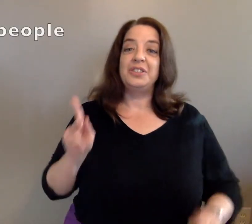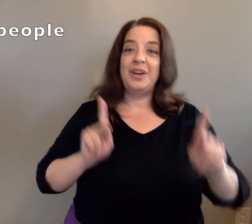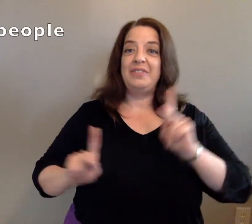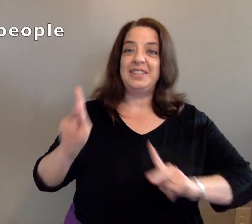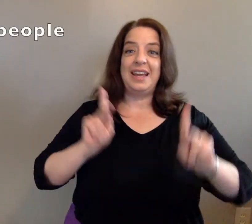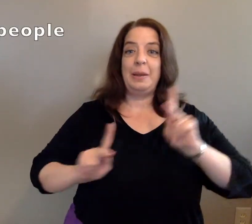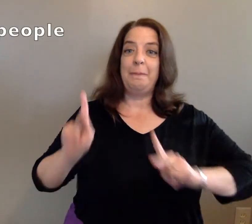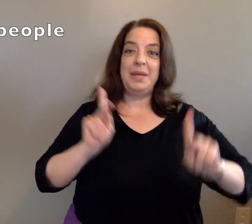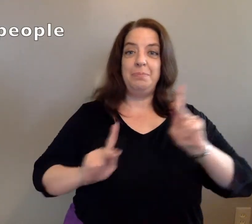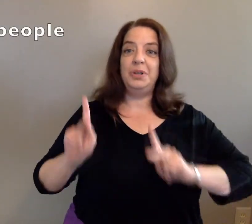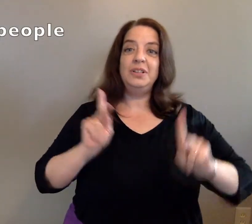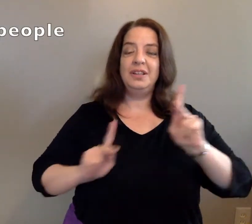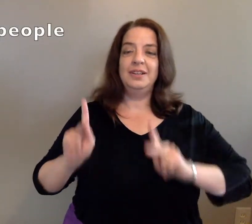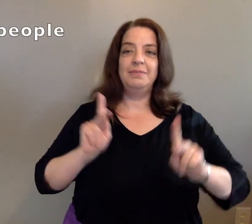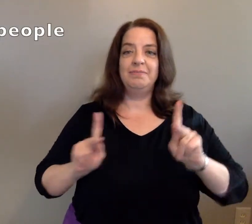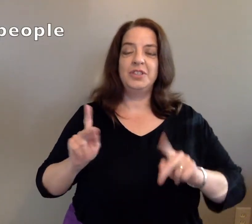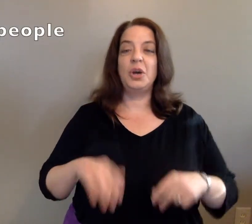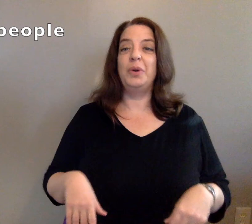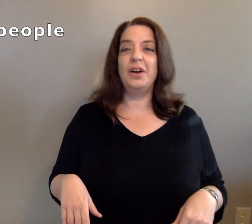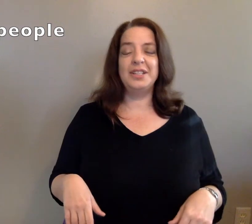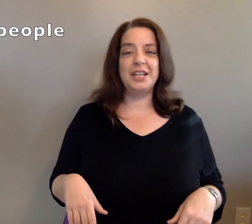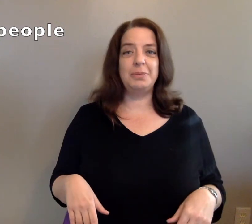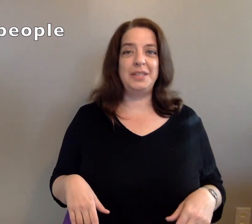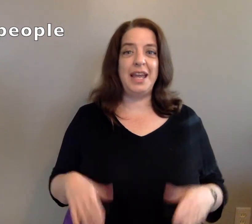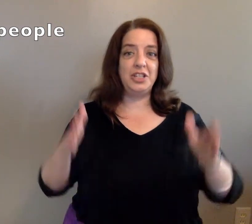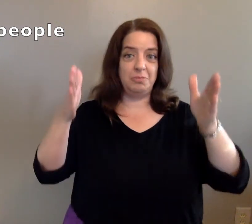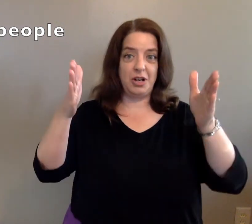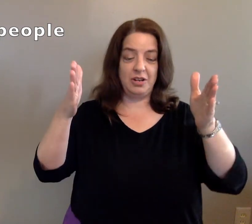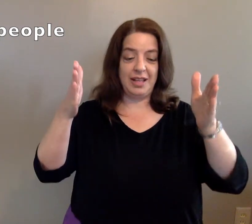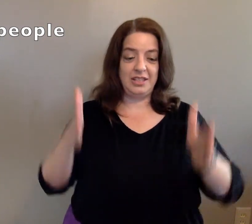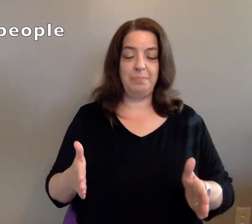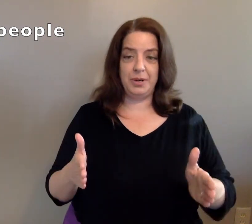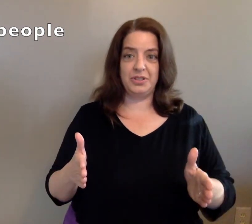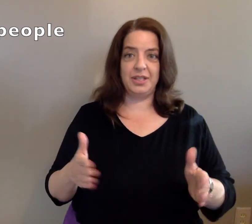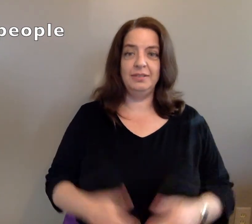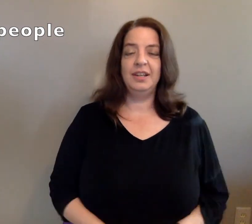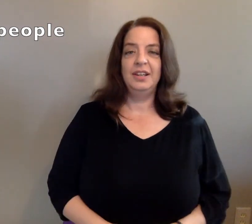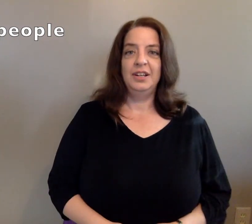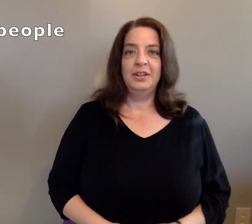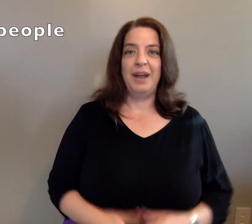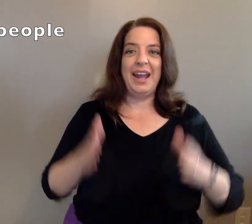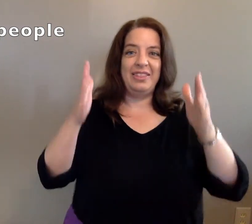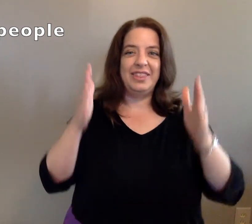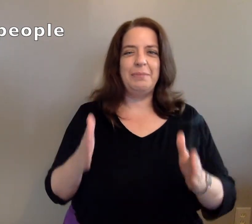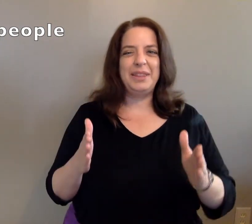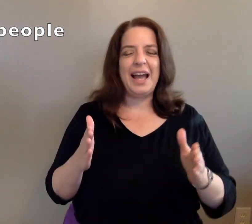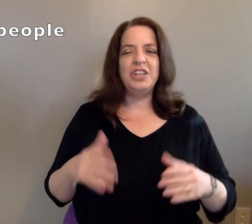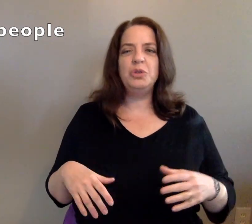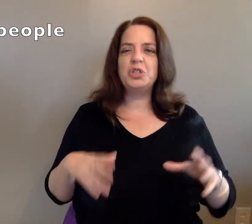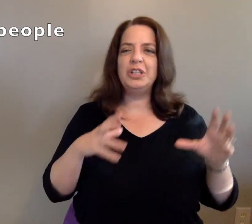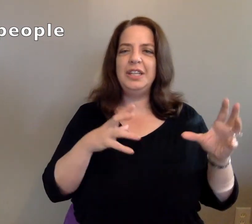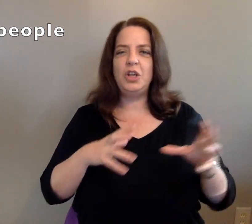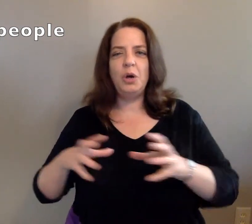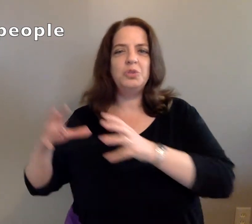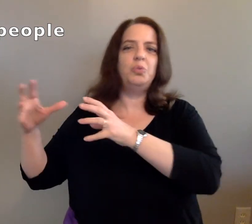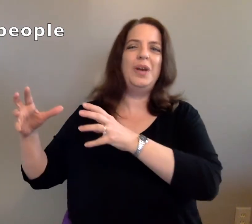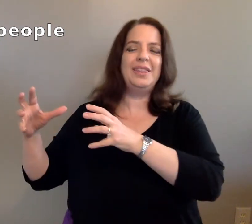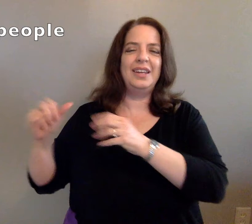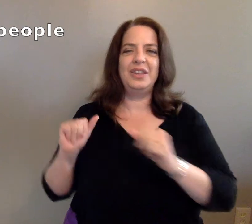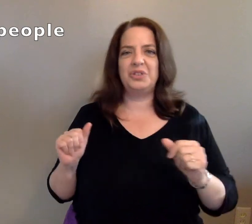have the sign people. So we already talked about the agent marker, that's a person, right? But that usually goes with another